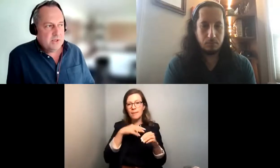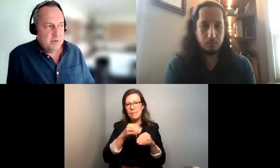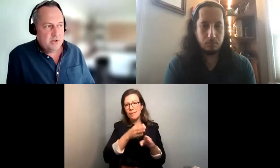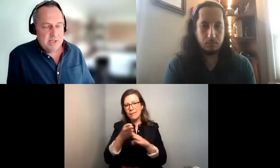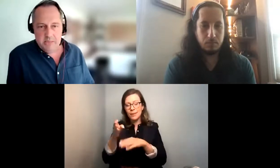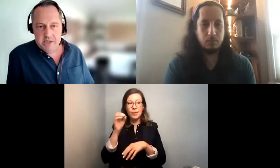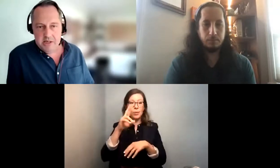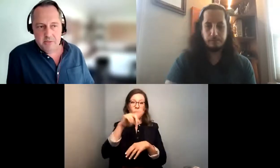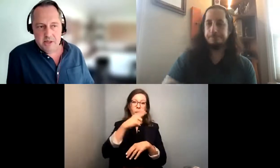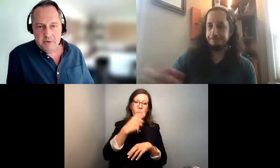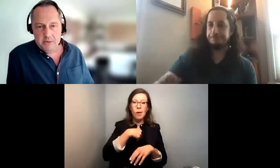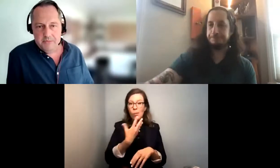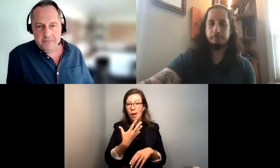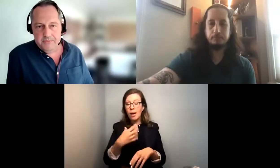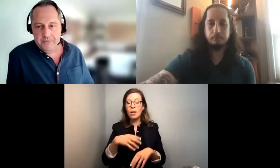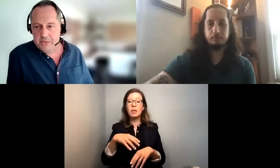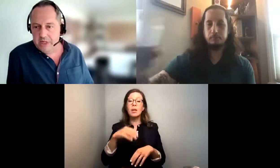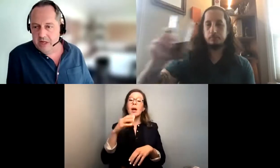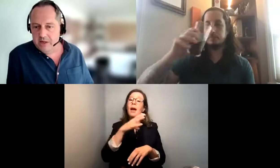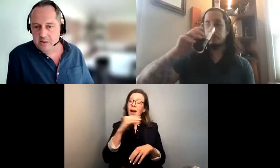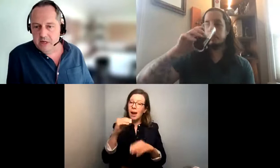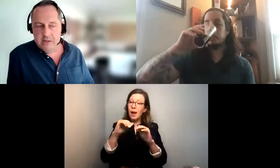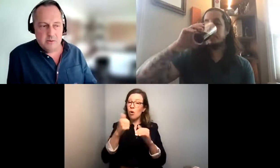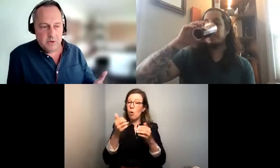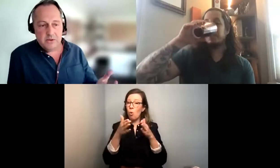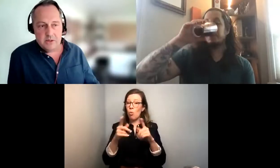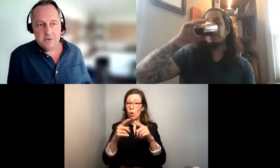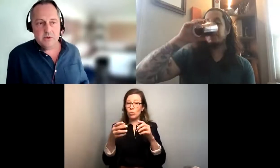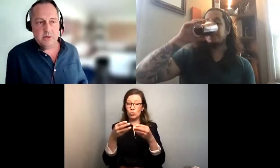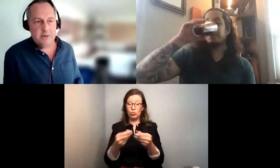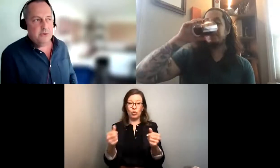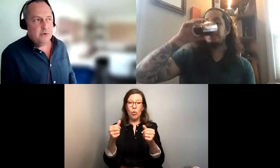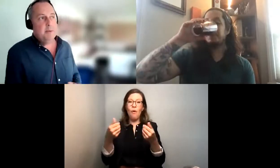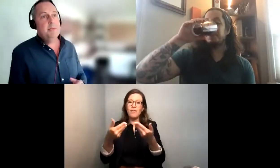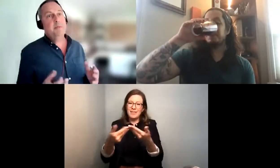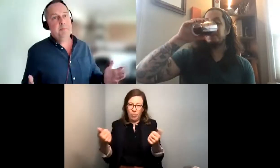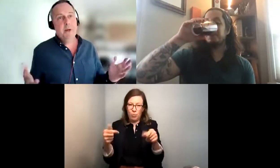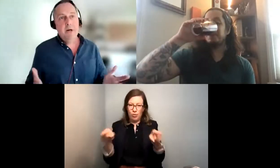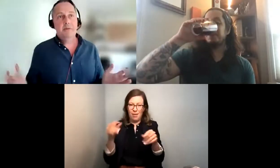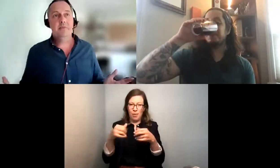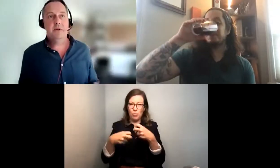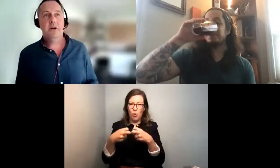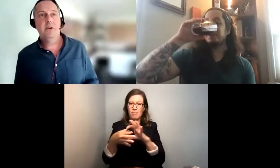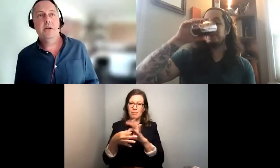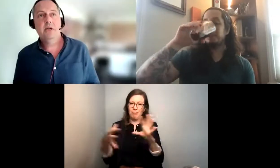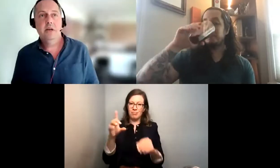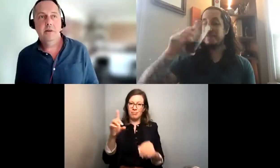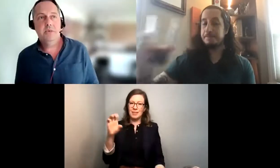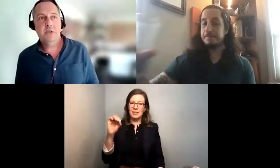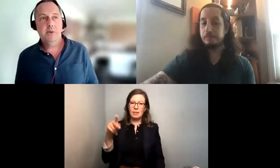You can also address it by decoupling the problem. So, and one of the things we were talking about before, I mean, part of the problem we've